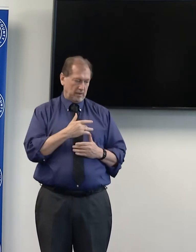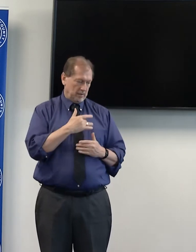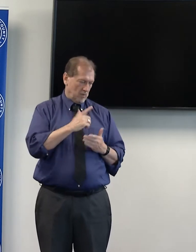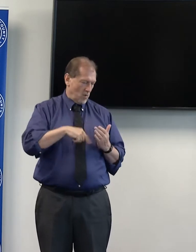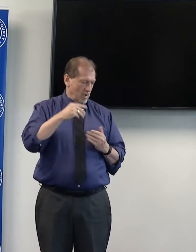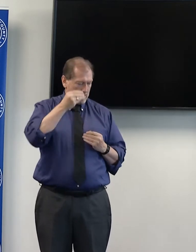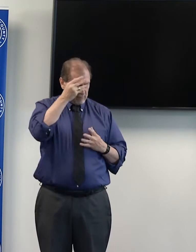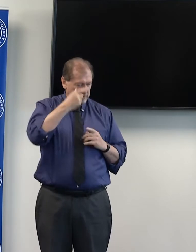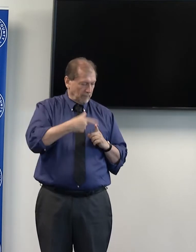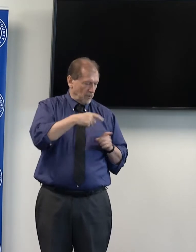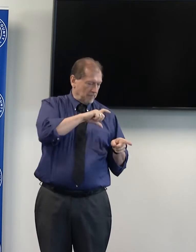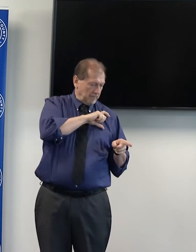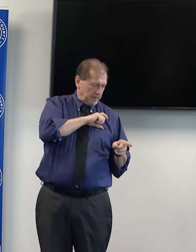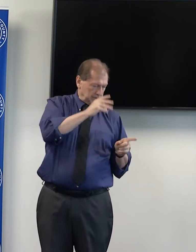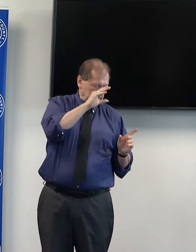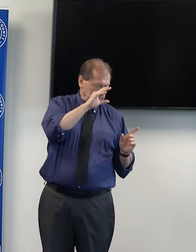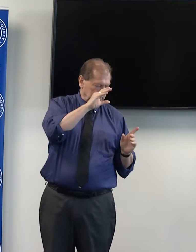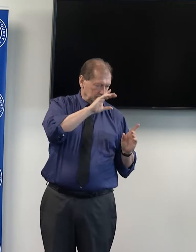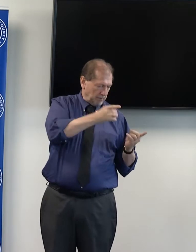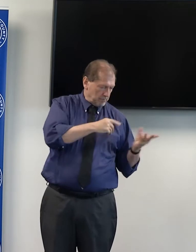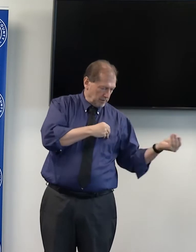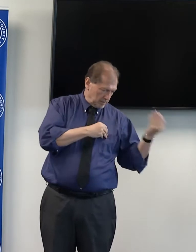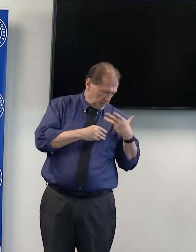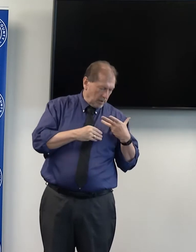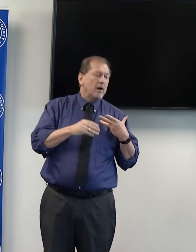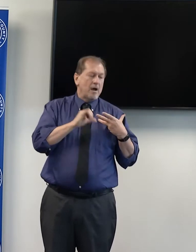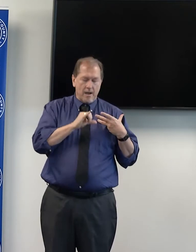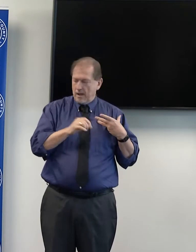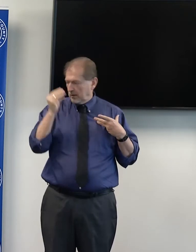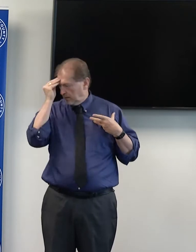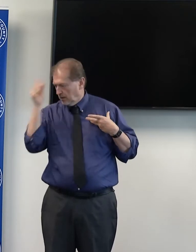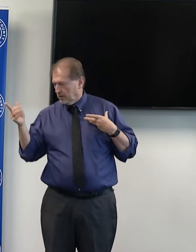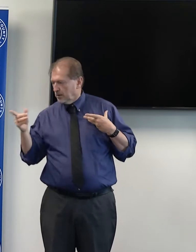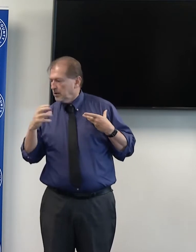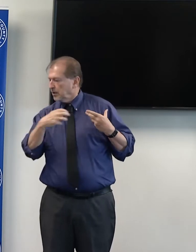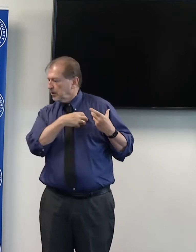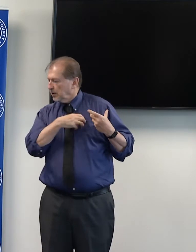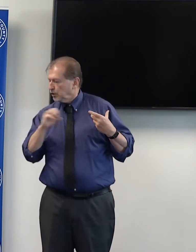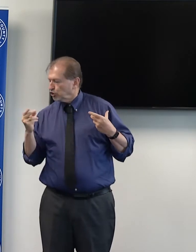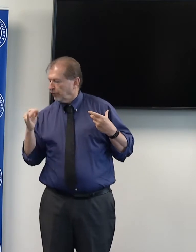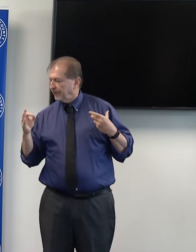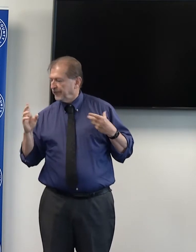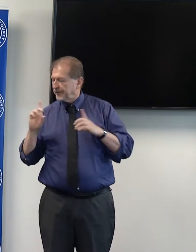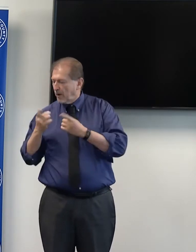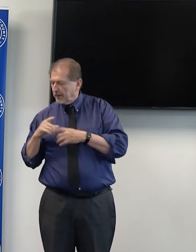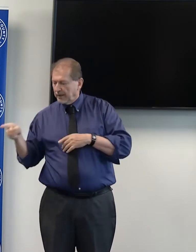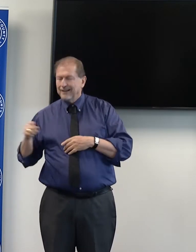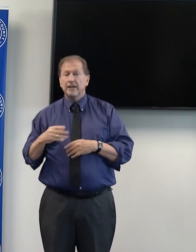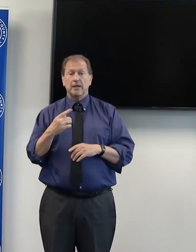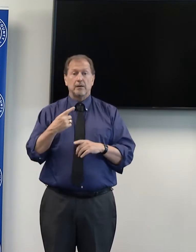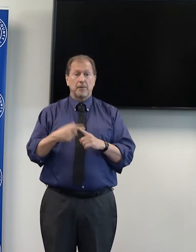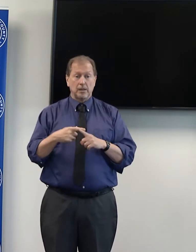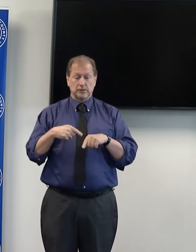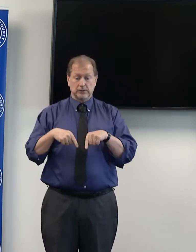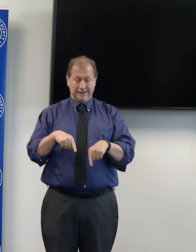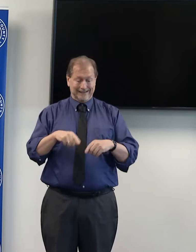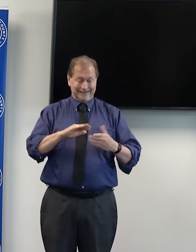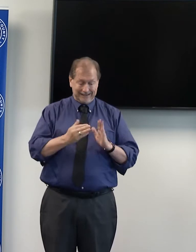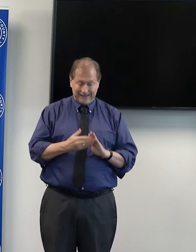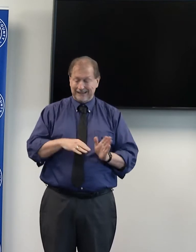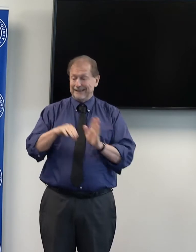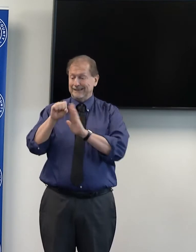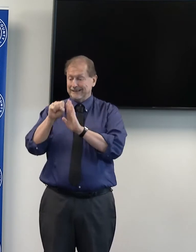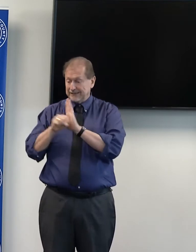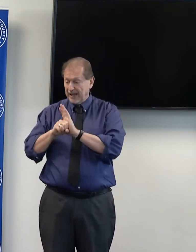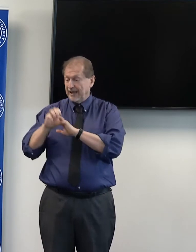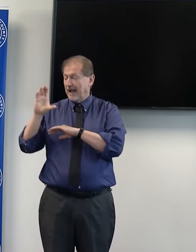are we hearing from all of our stakeholders, be it at the state level, even at the federal level, and from our county partners at the sheriff's office, so